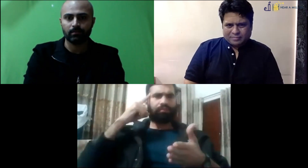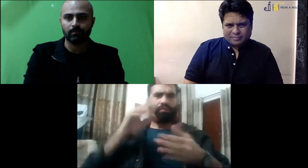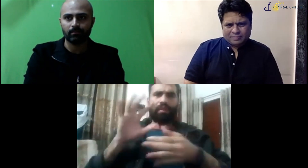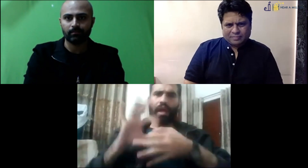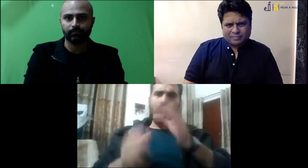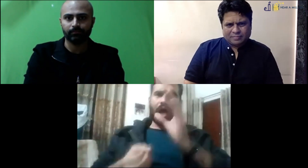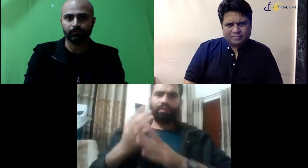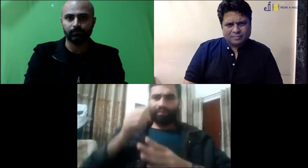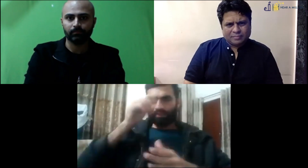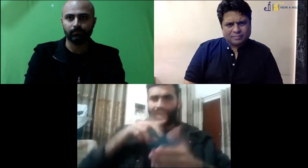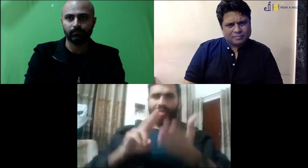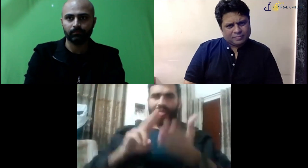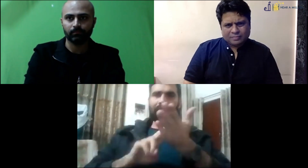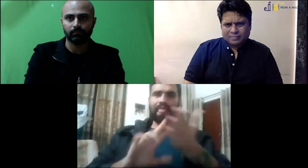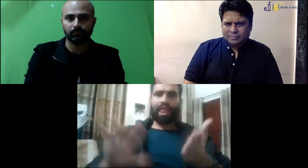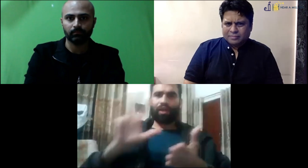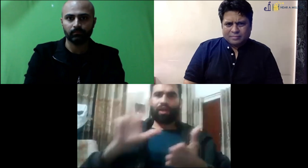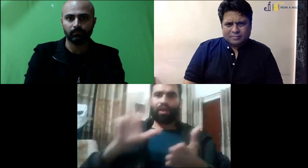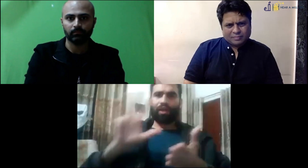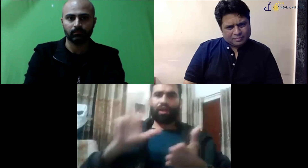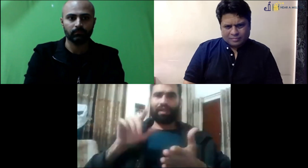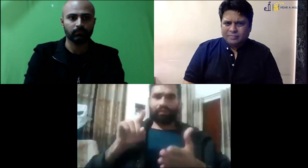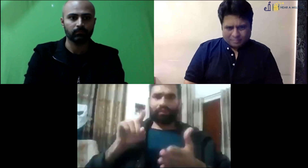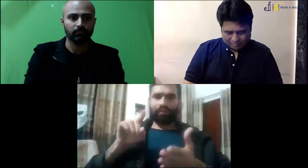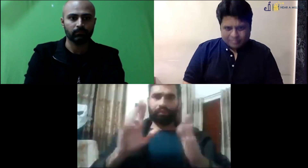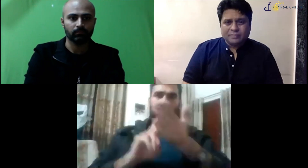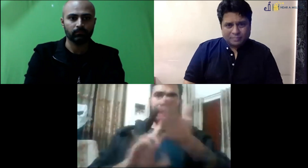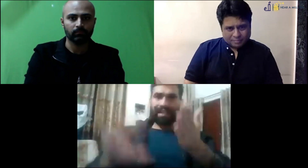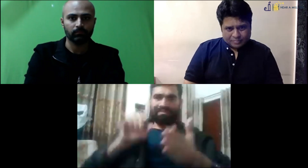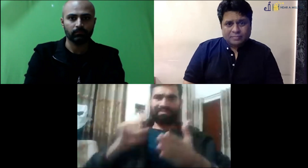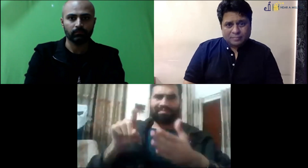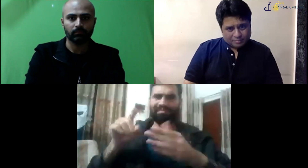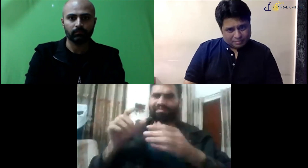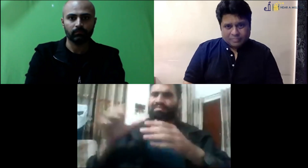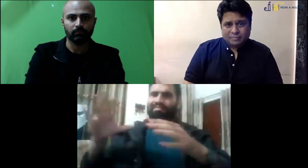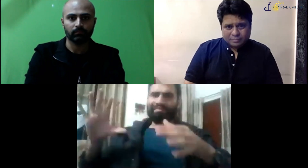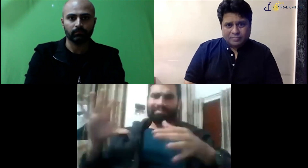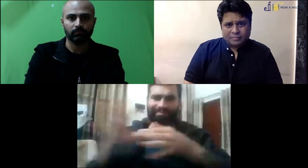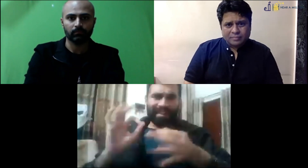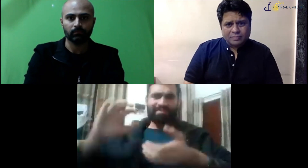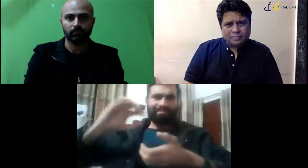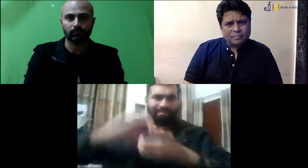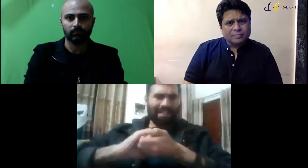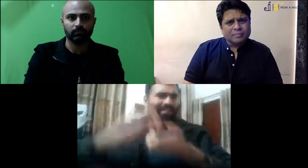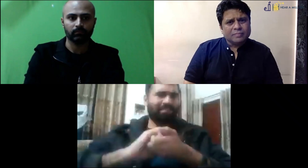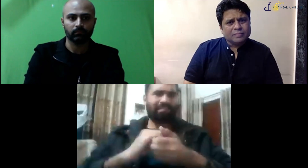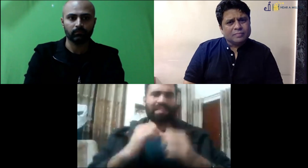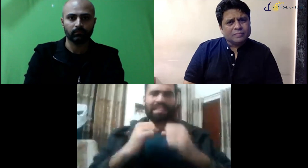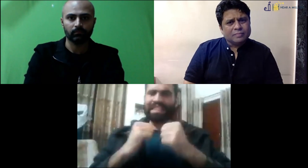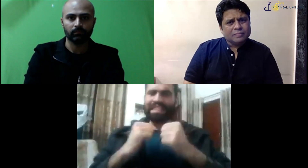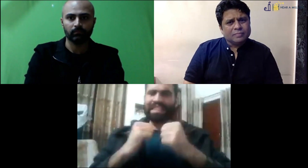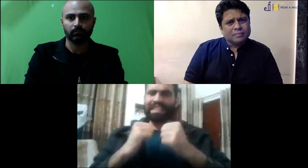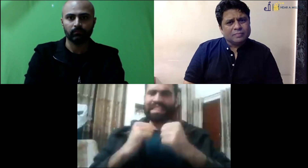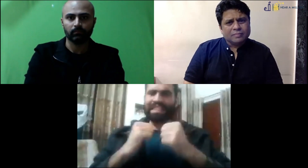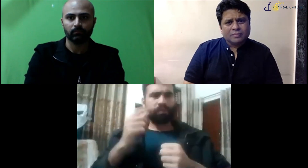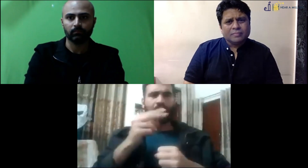the DLP leading it. So I was asking, so we have the national associations here in India. So